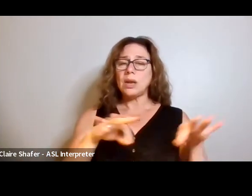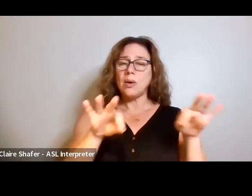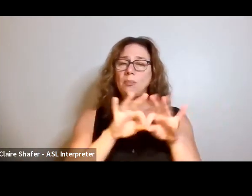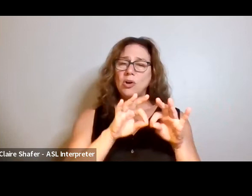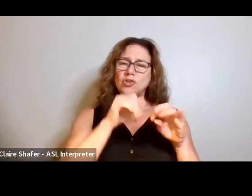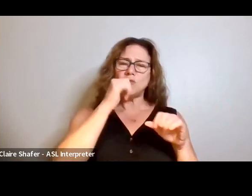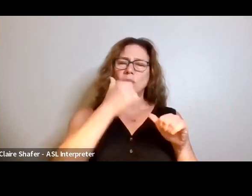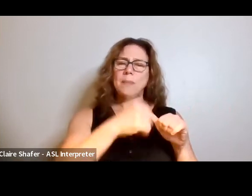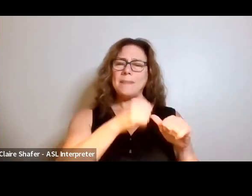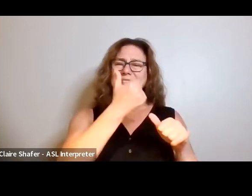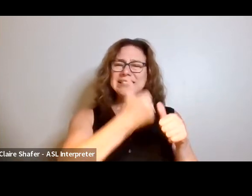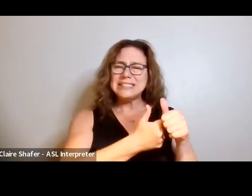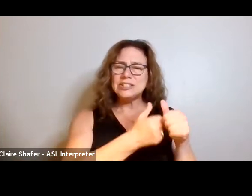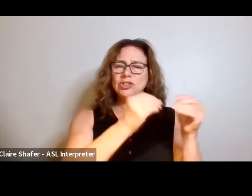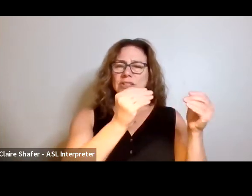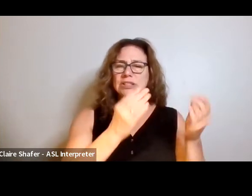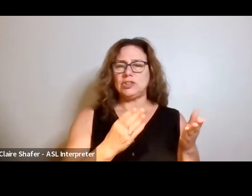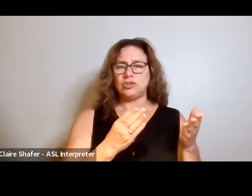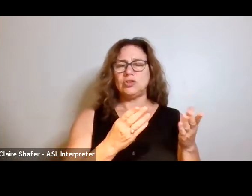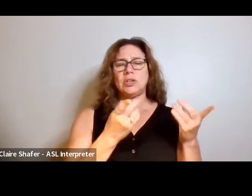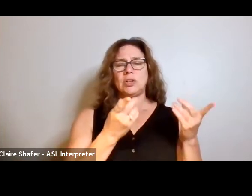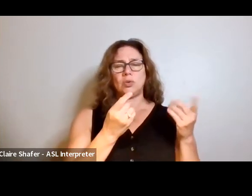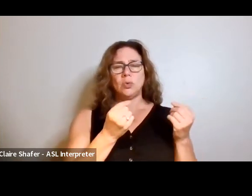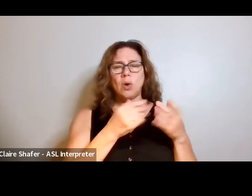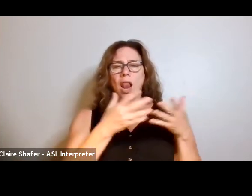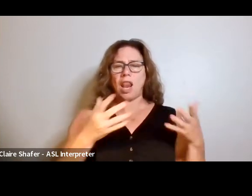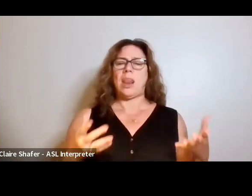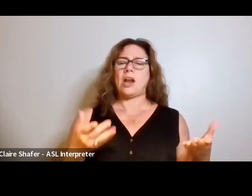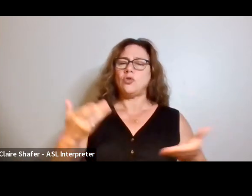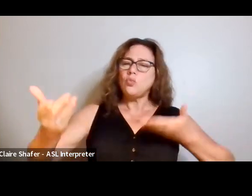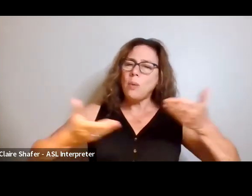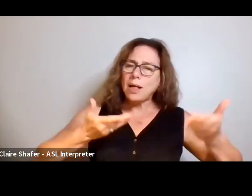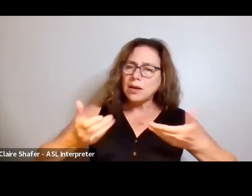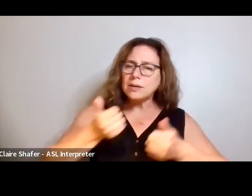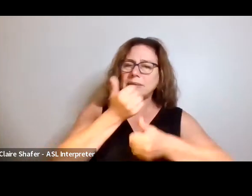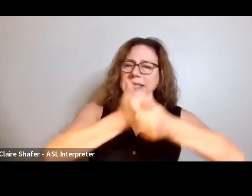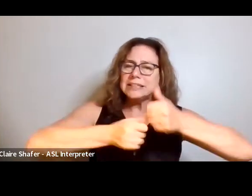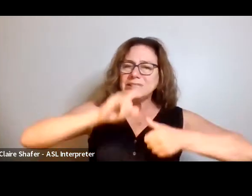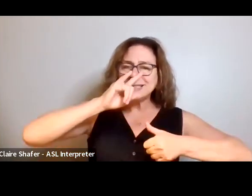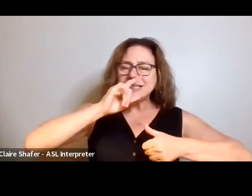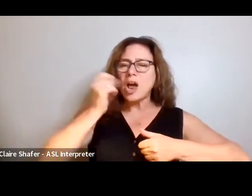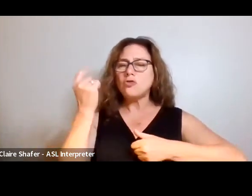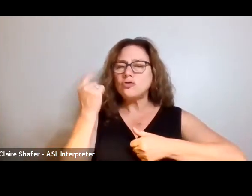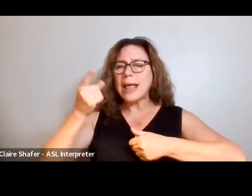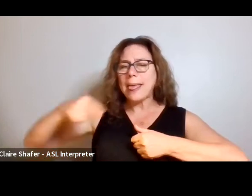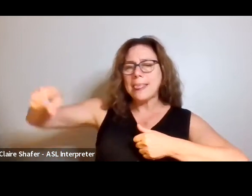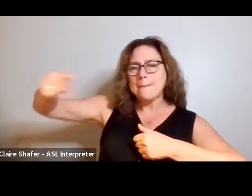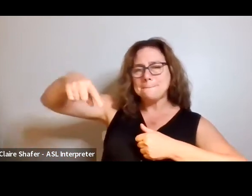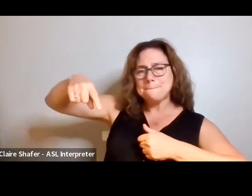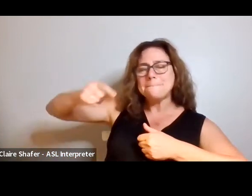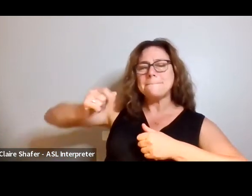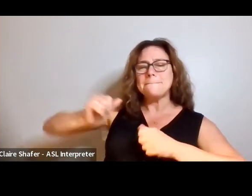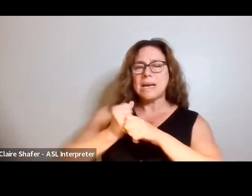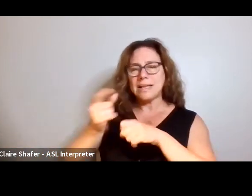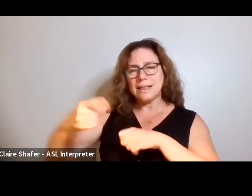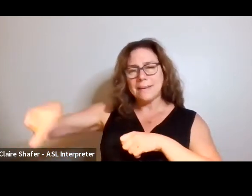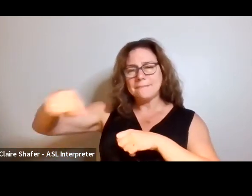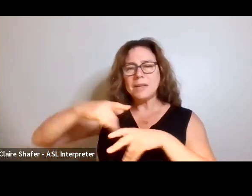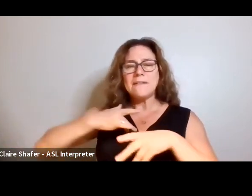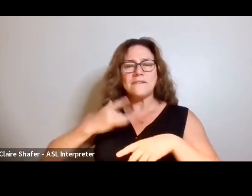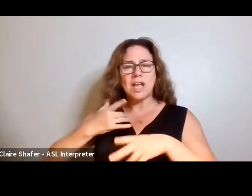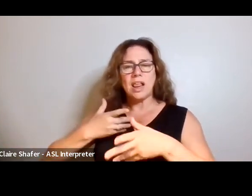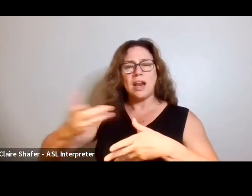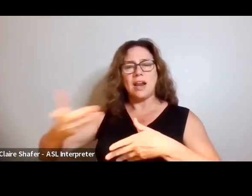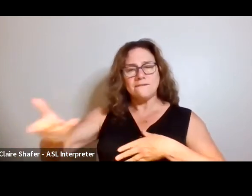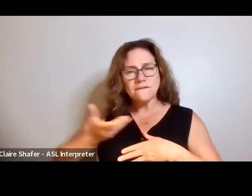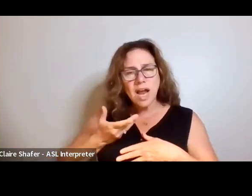teachers. They do a lot to kind of welcome these kids, to understand them, make them feel invited. And I've seen a lot of them go out of their way to